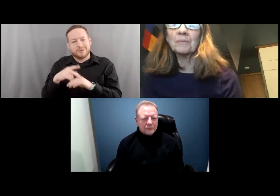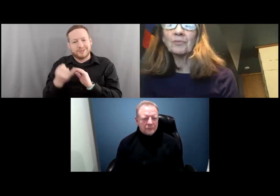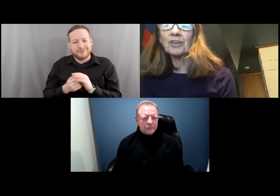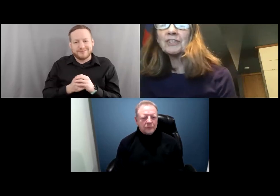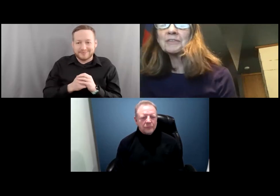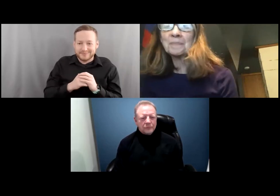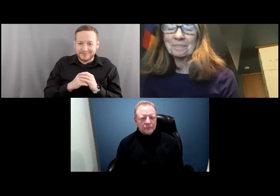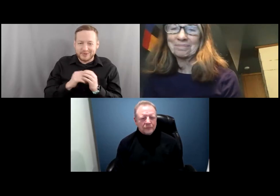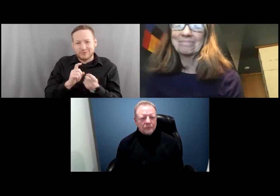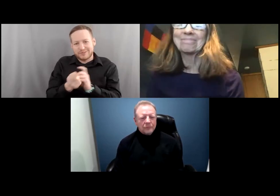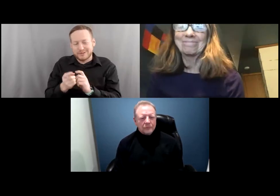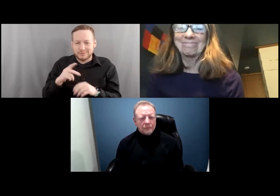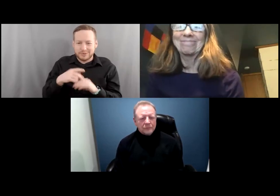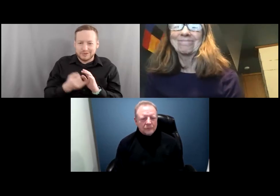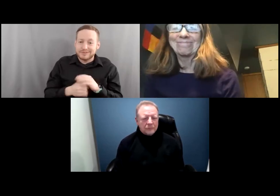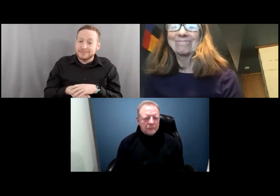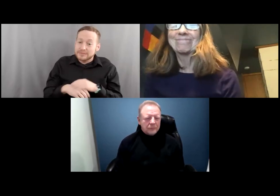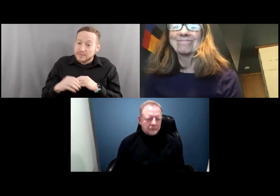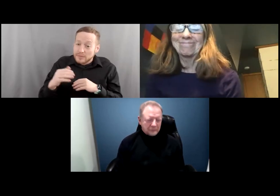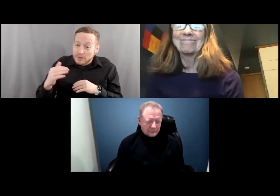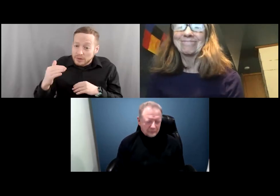transformation project.